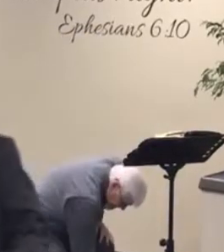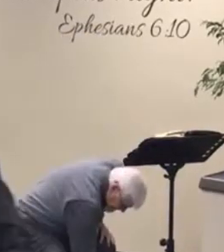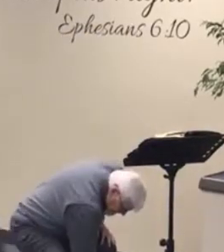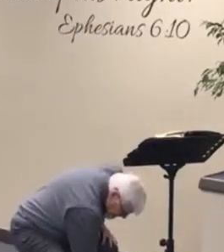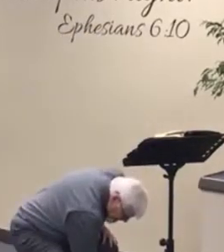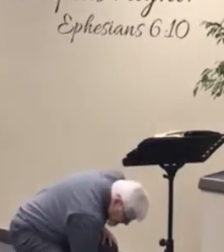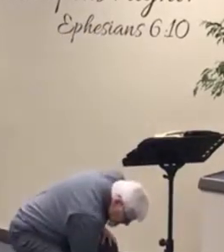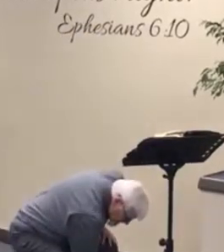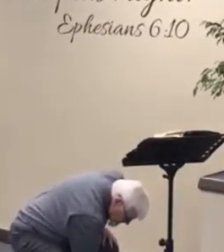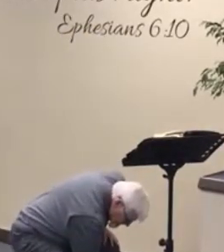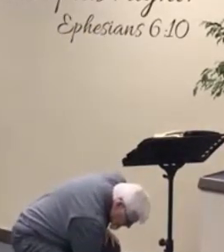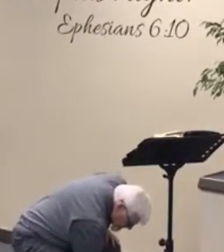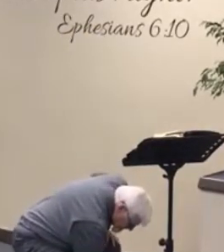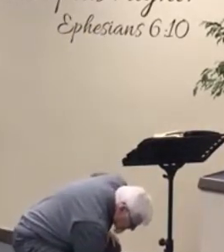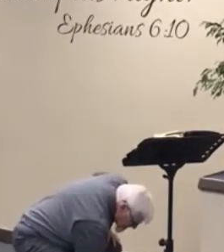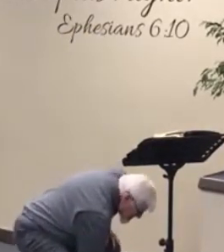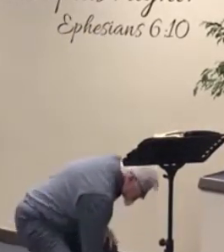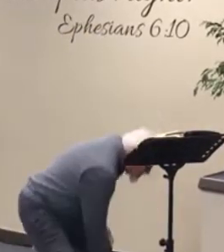morning.